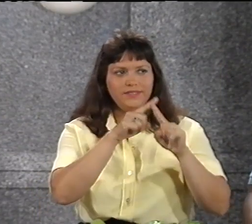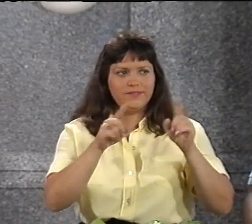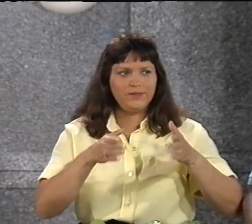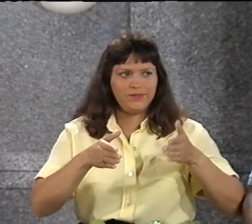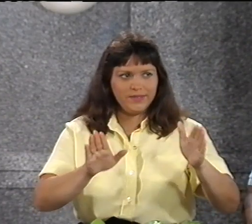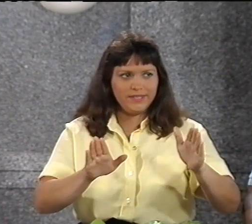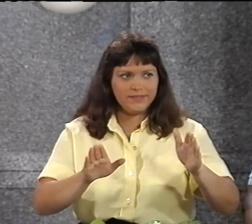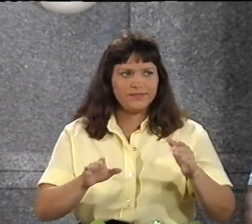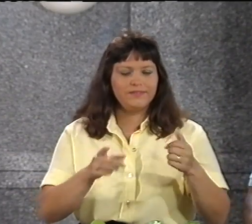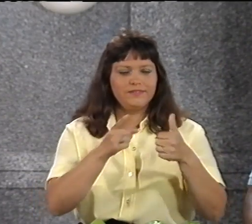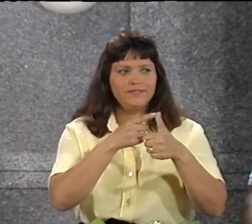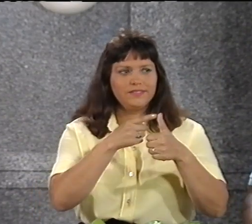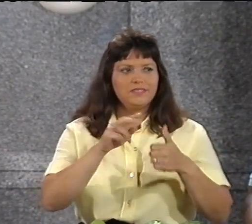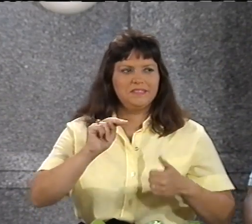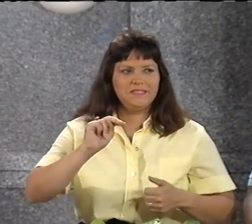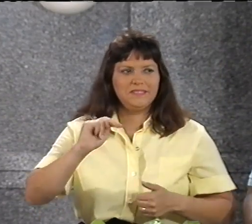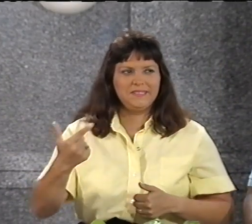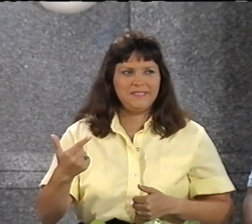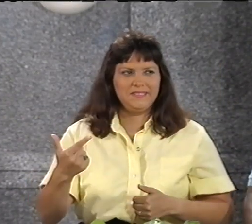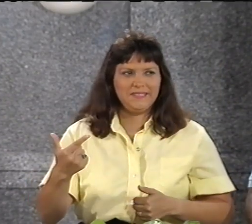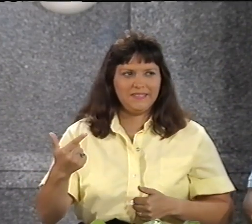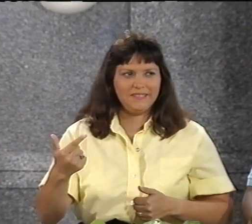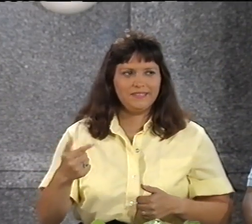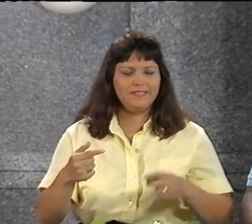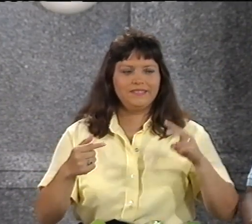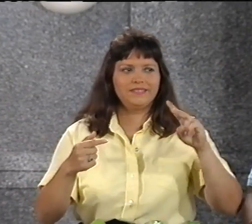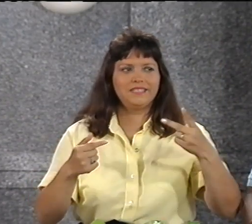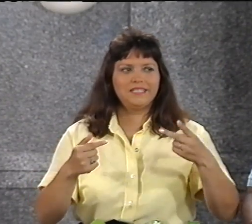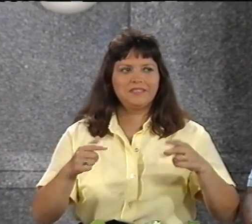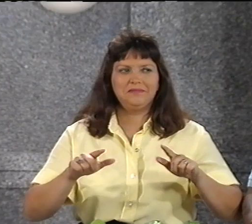There are two different ways for signing no good.